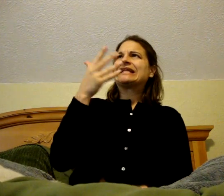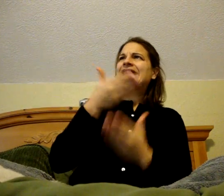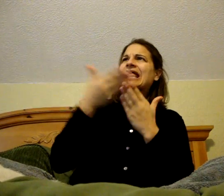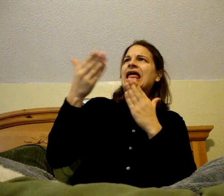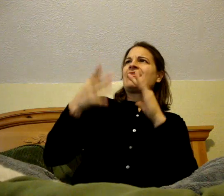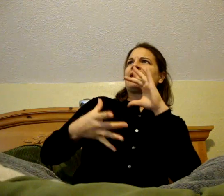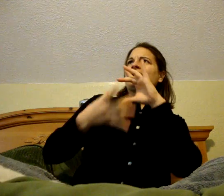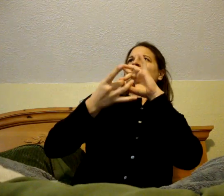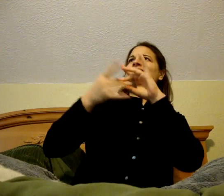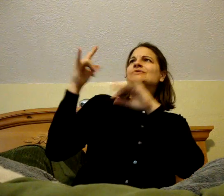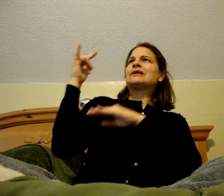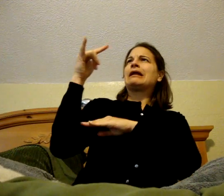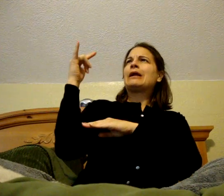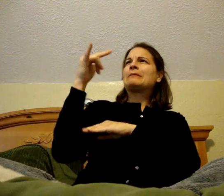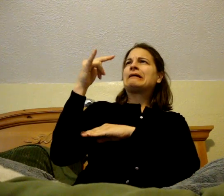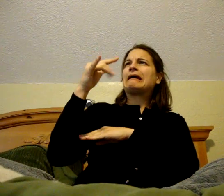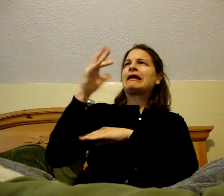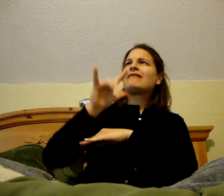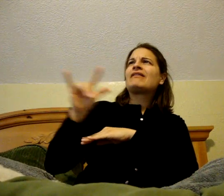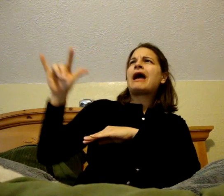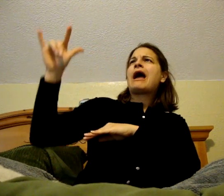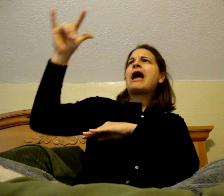GE Aviation, it doesn't get any better.